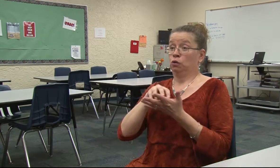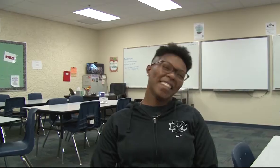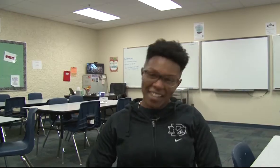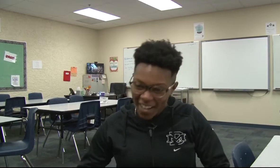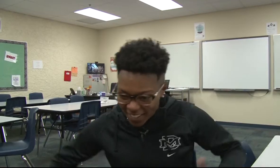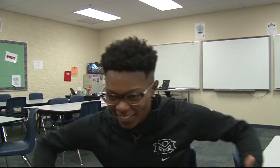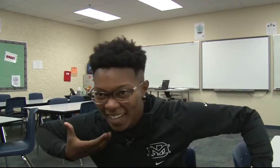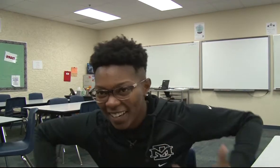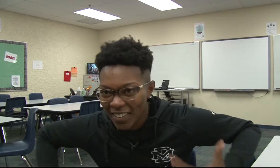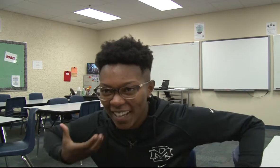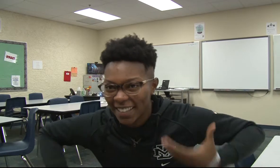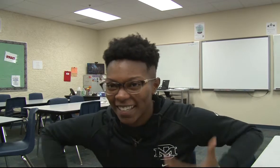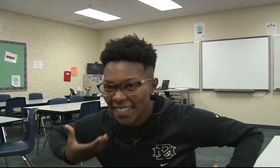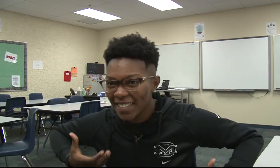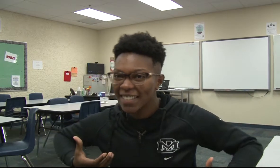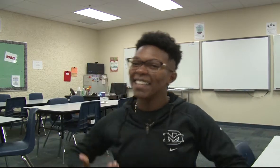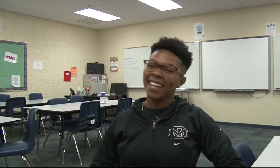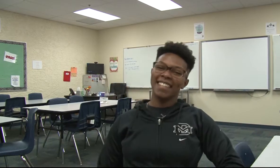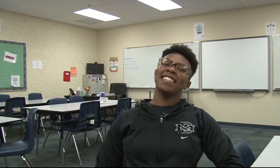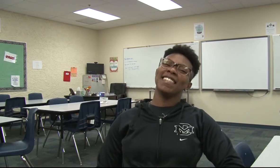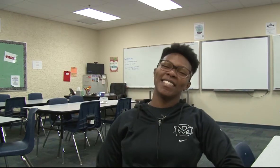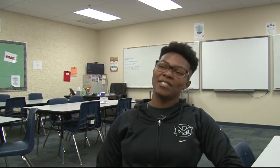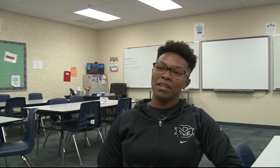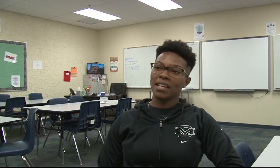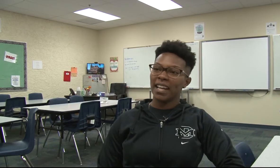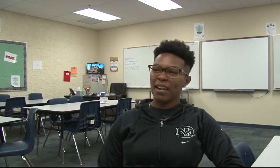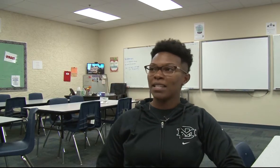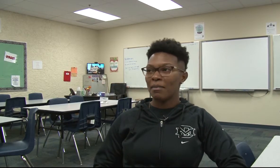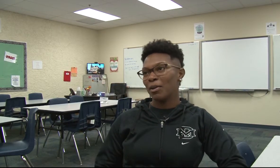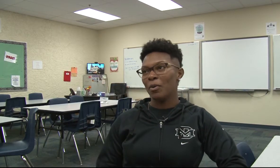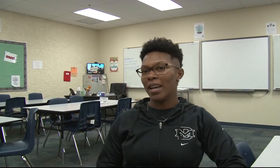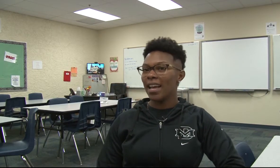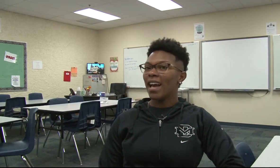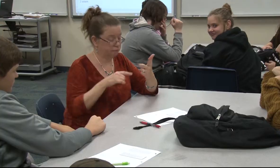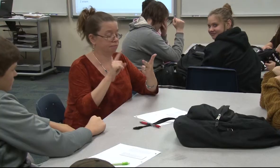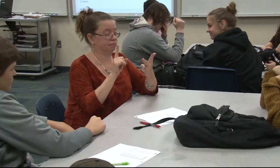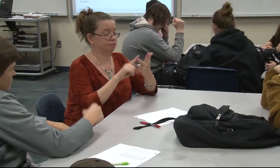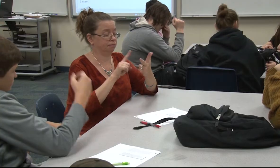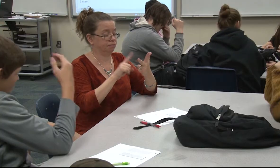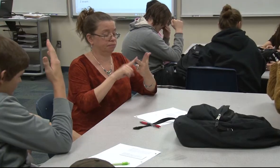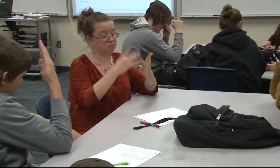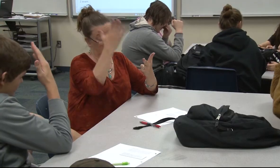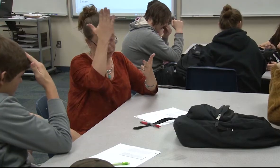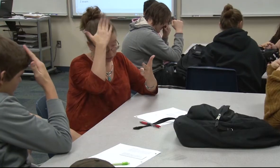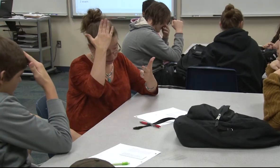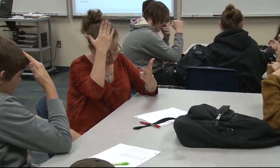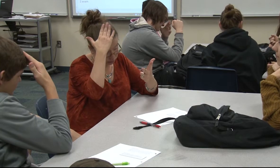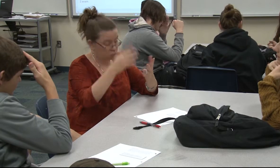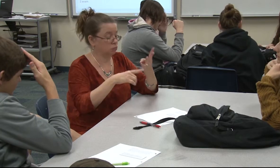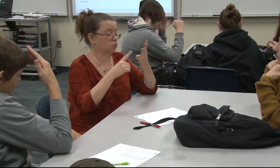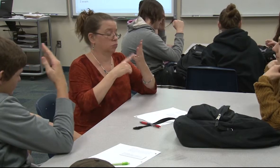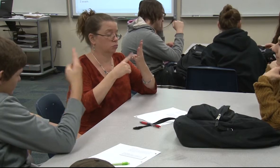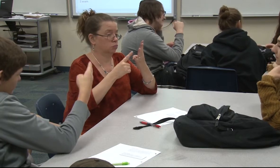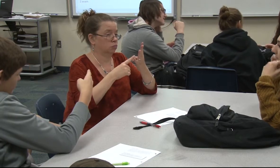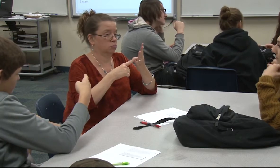But now the conversation is more comfortable, and some students even want to pursue a future with ASL. I'm hoping to be an